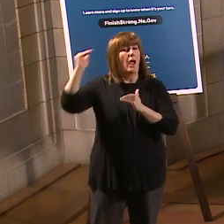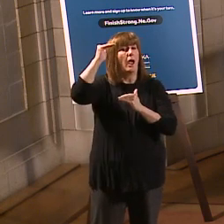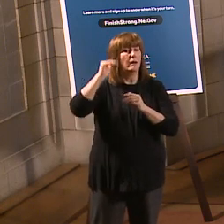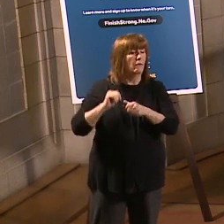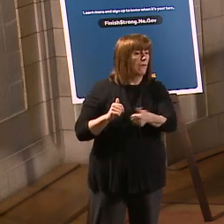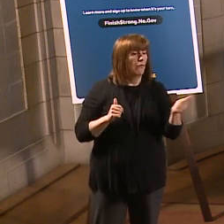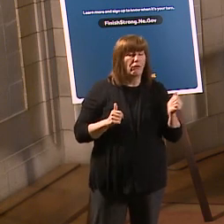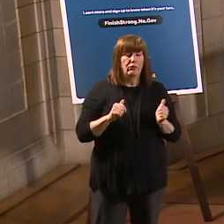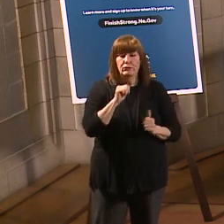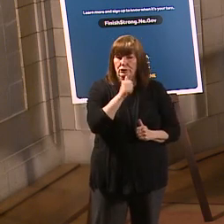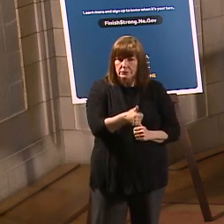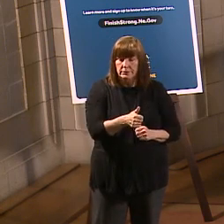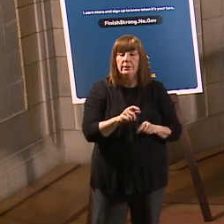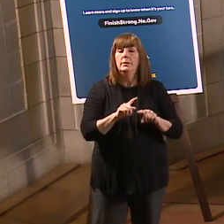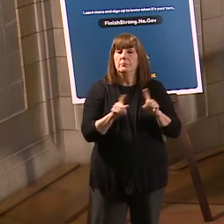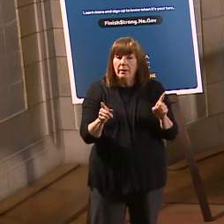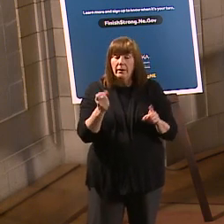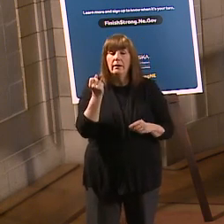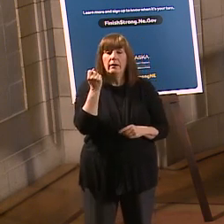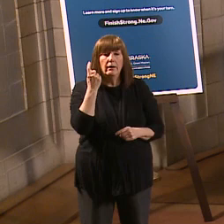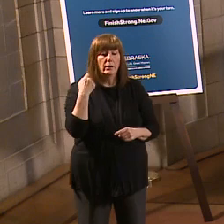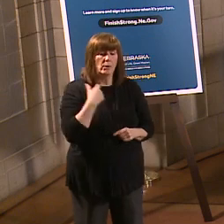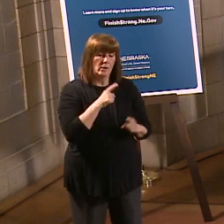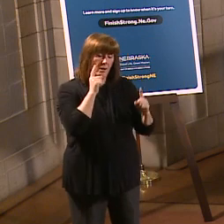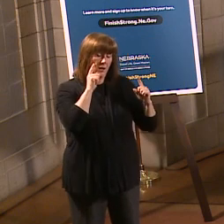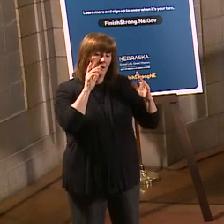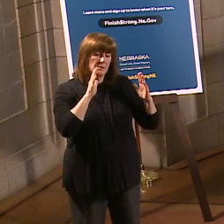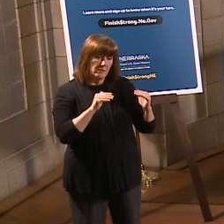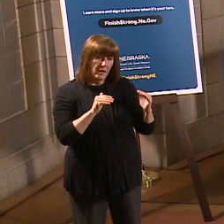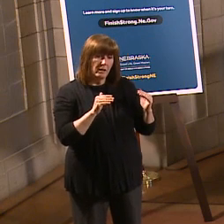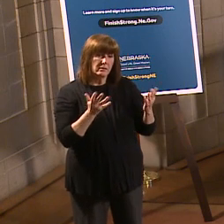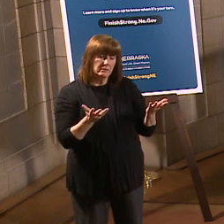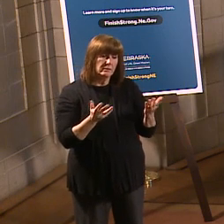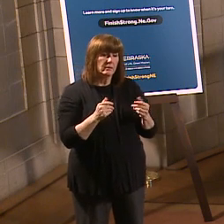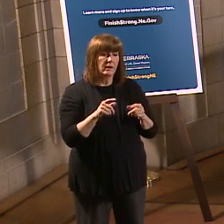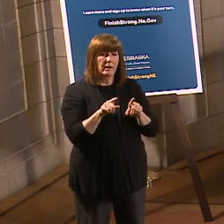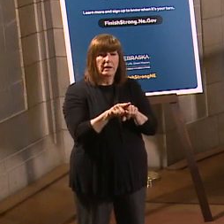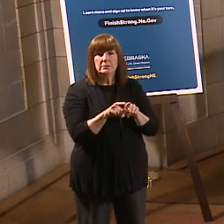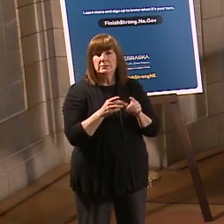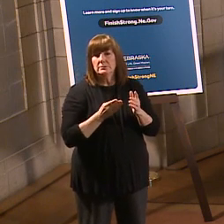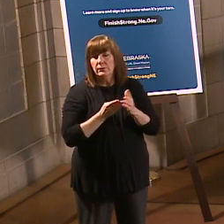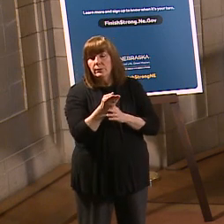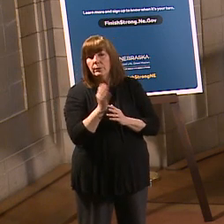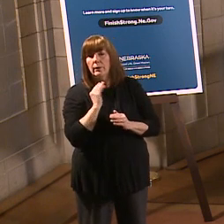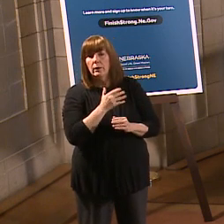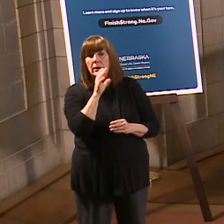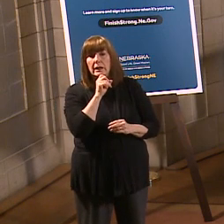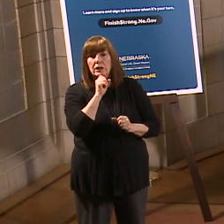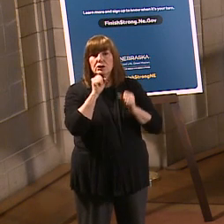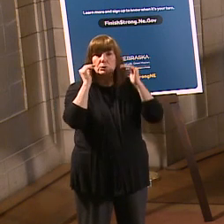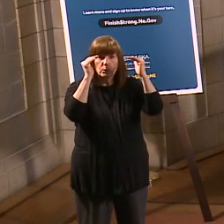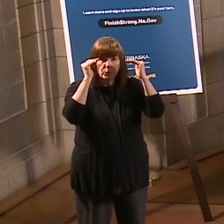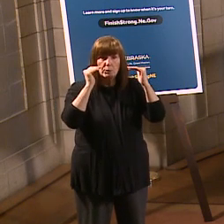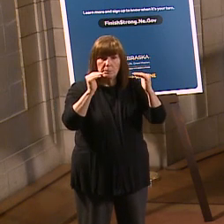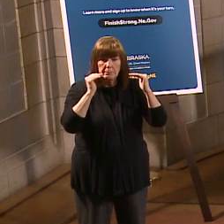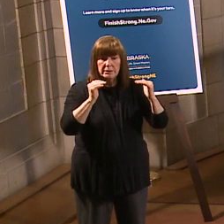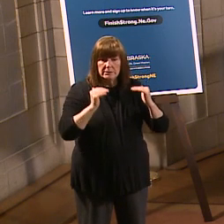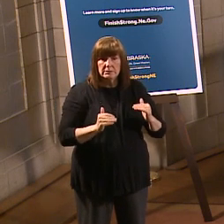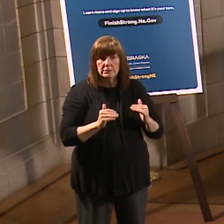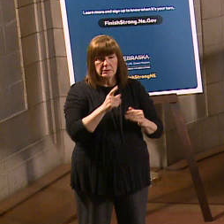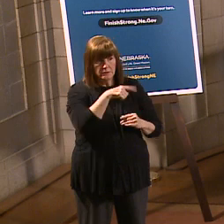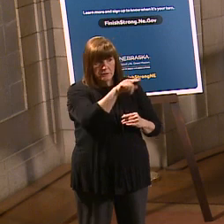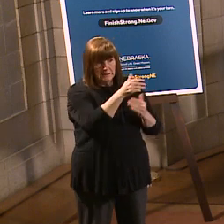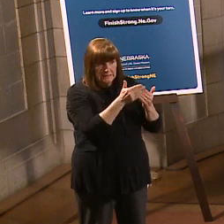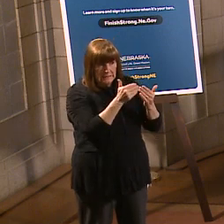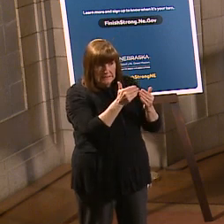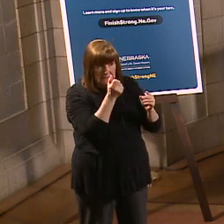else. Now, having said that, what we expect is that as we go through our age groups and get those most vulnerable